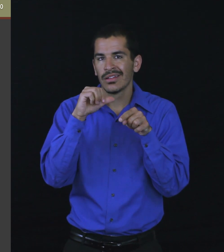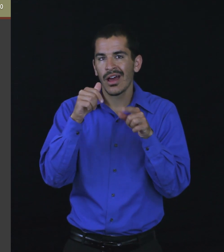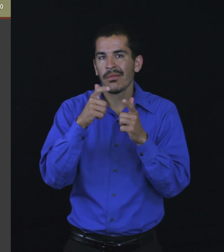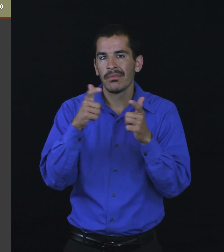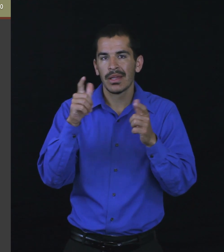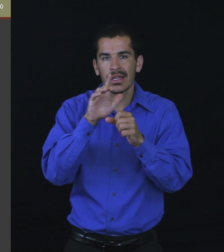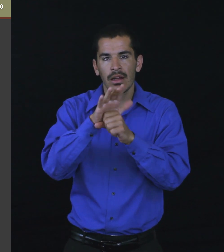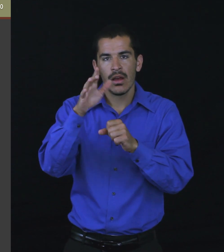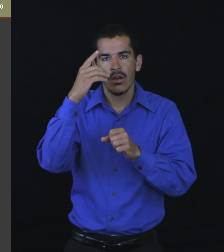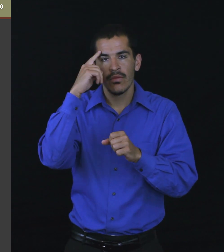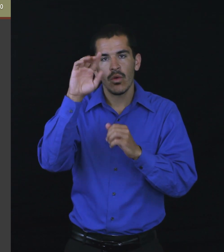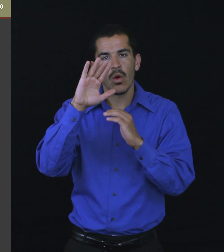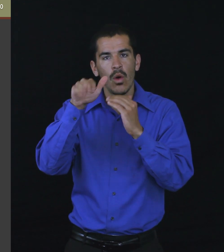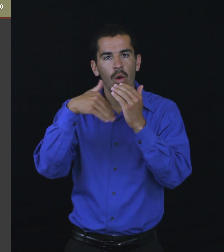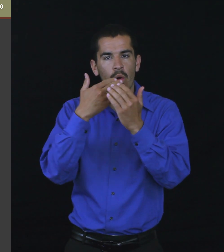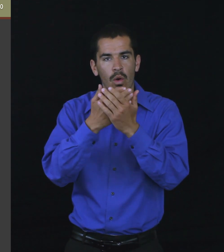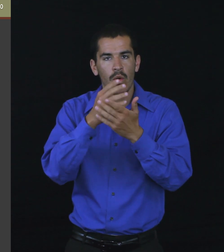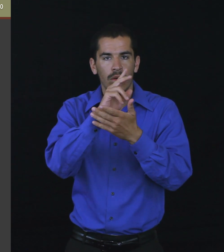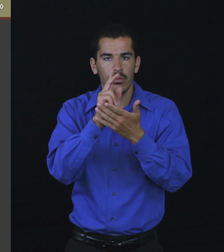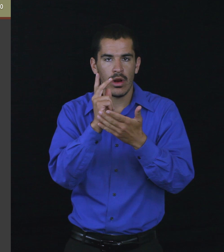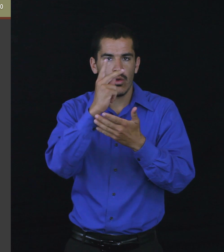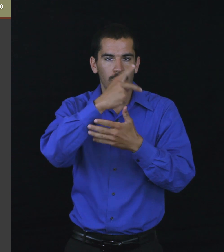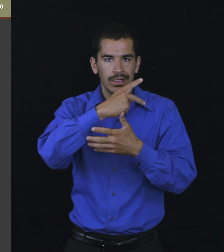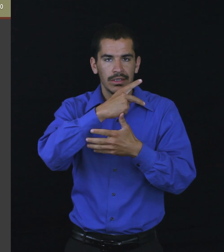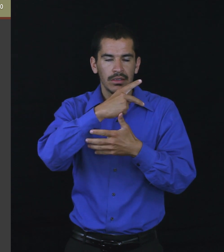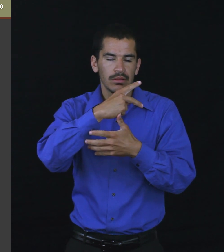of DCC's priorities.